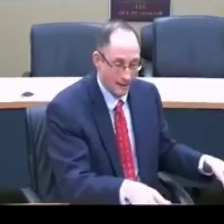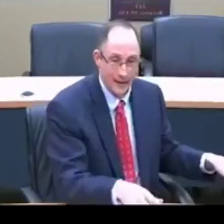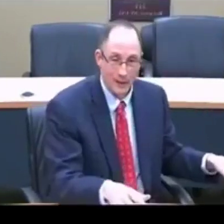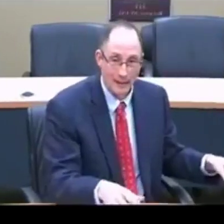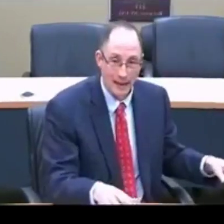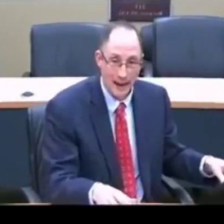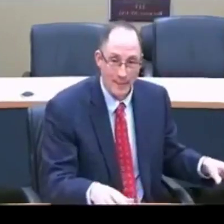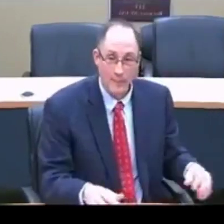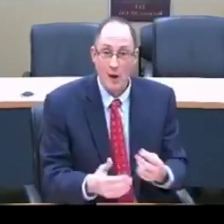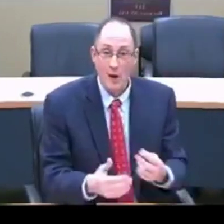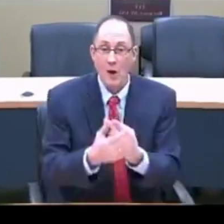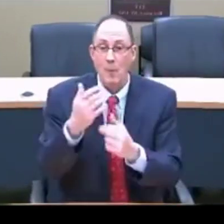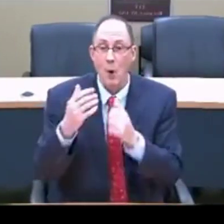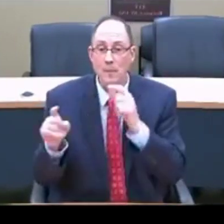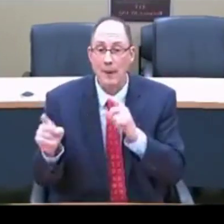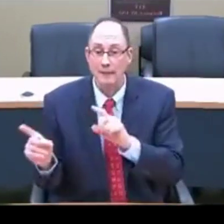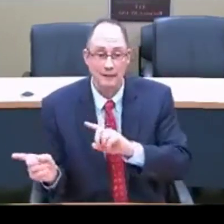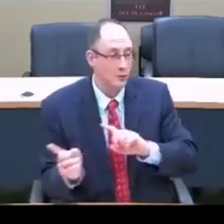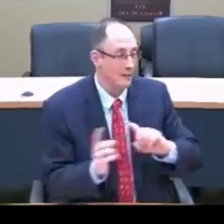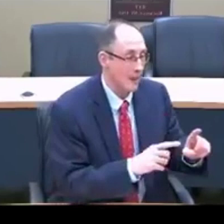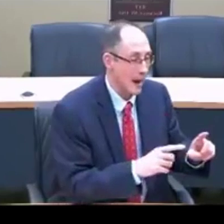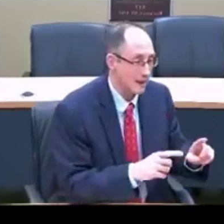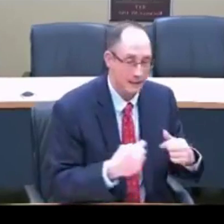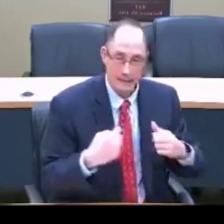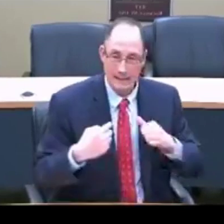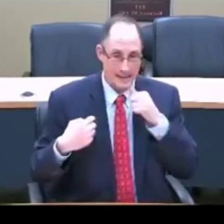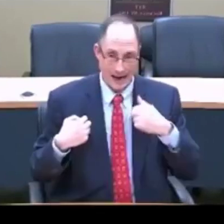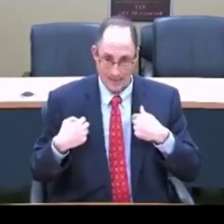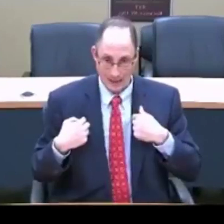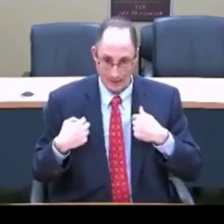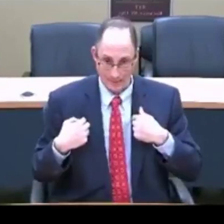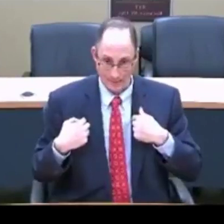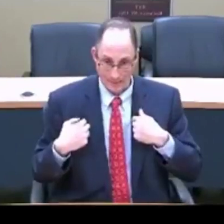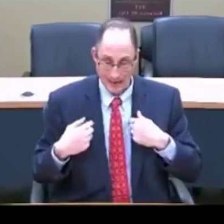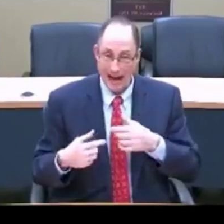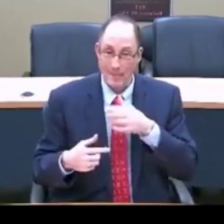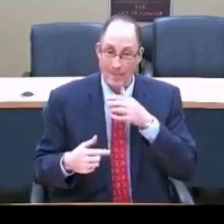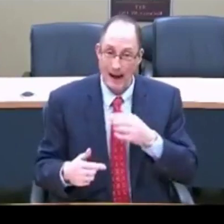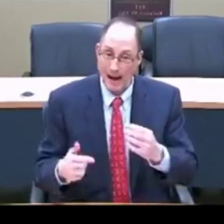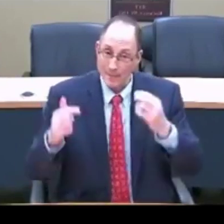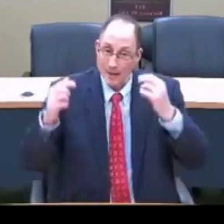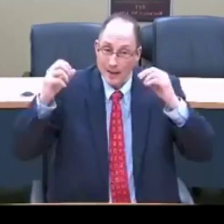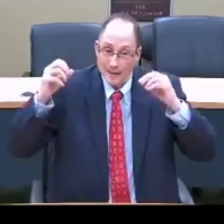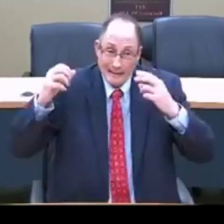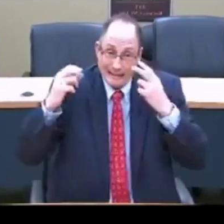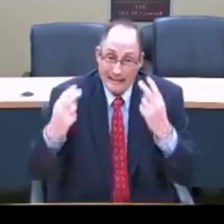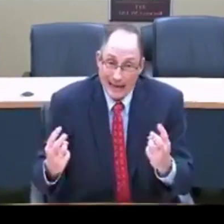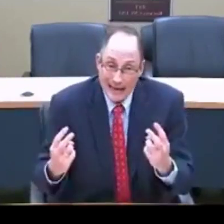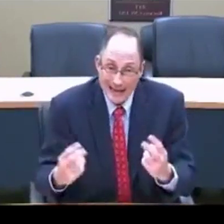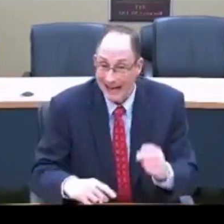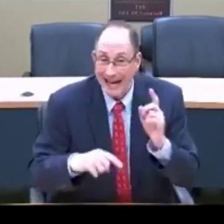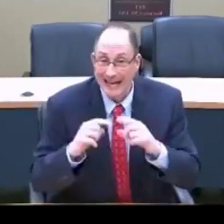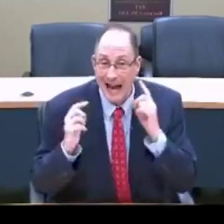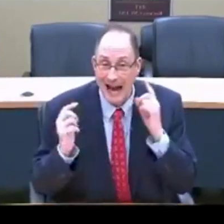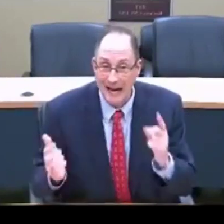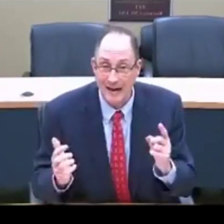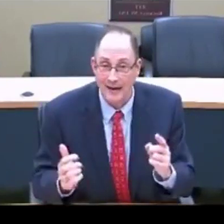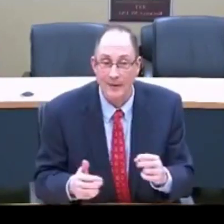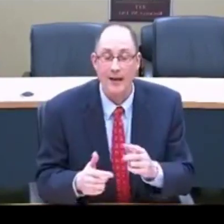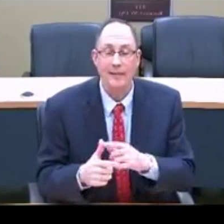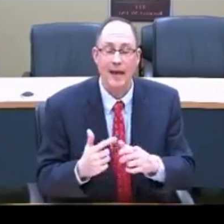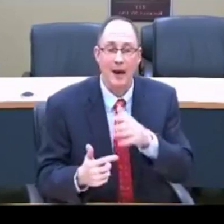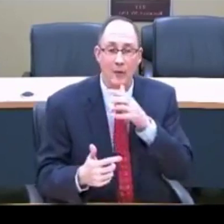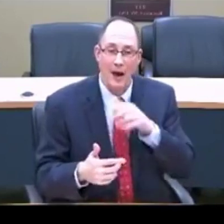he went like that. Both of my sisters responded, not me. And my mom, see, he can't hear.